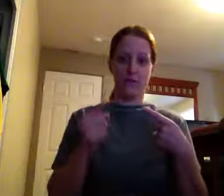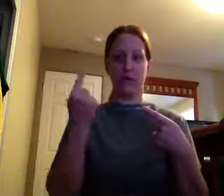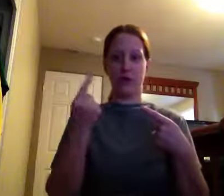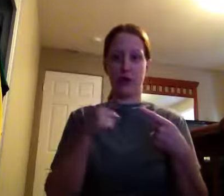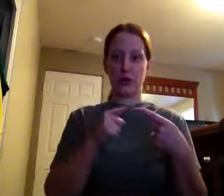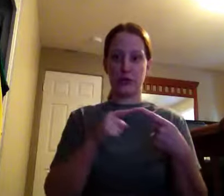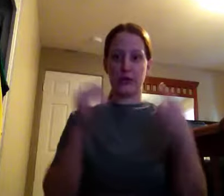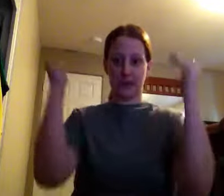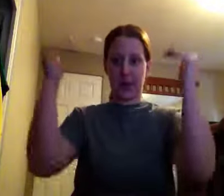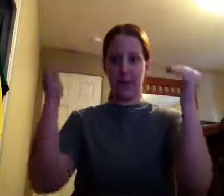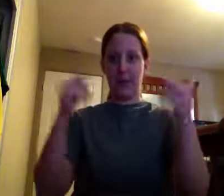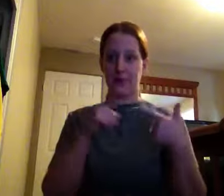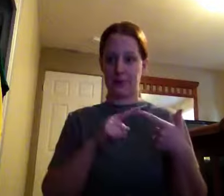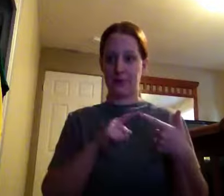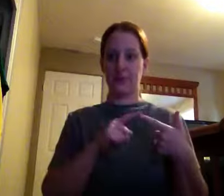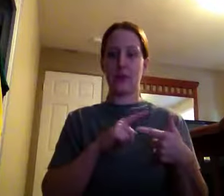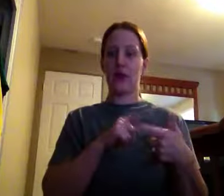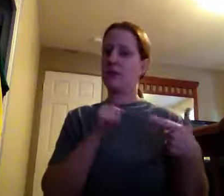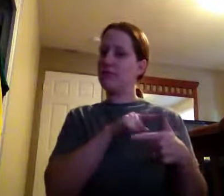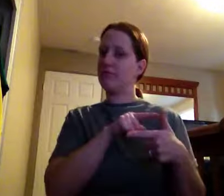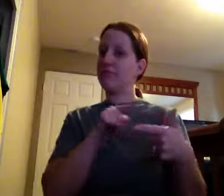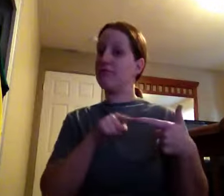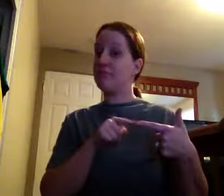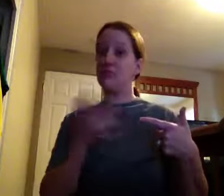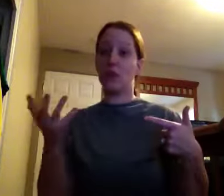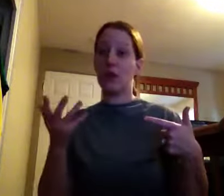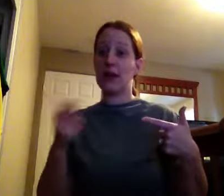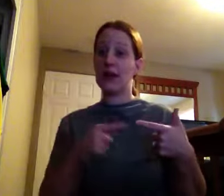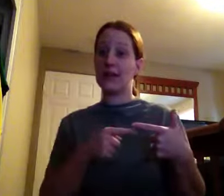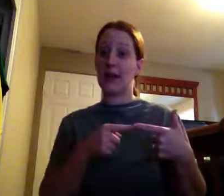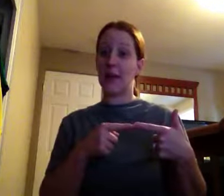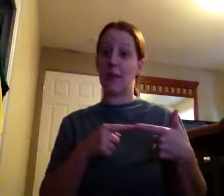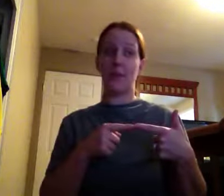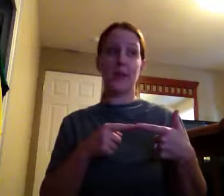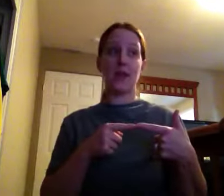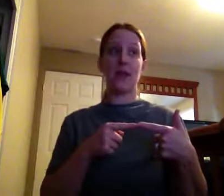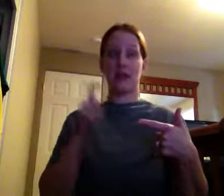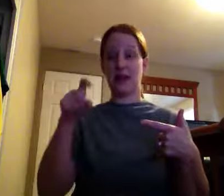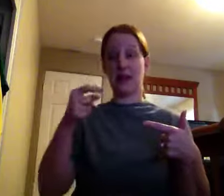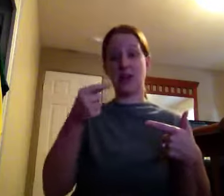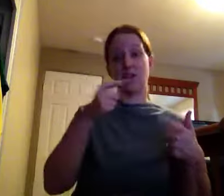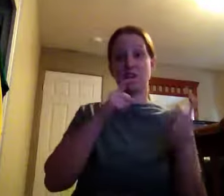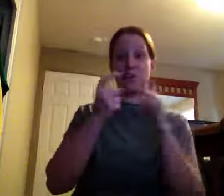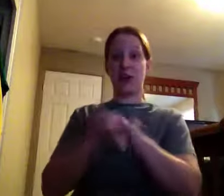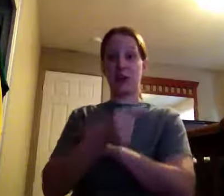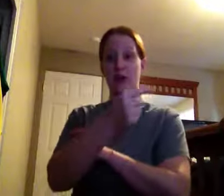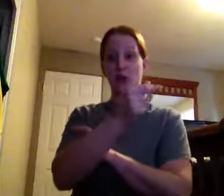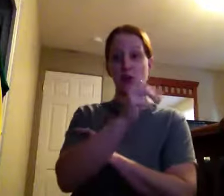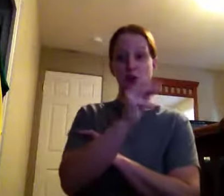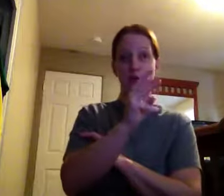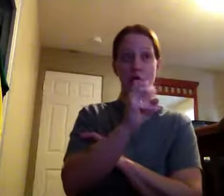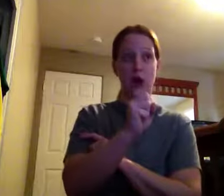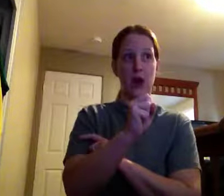What's my next step? It's to change grams to moles. So I'm going to use my mole map.